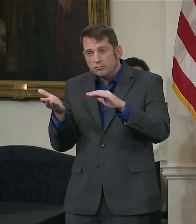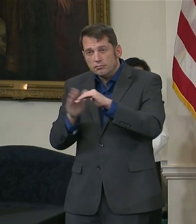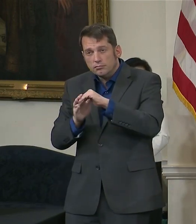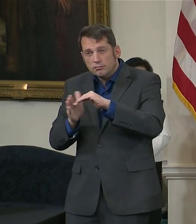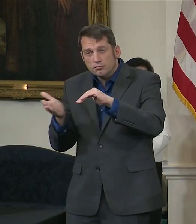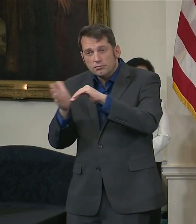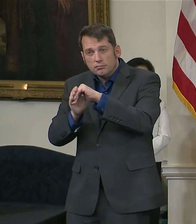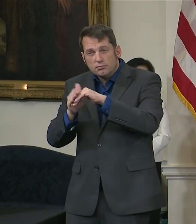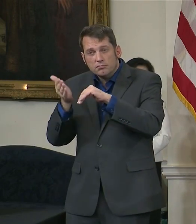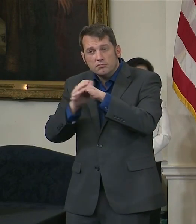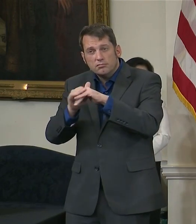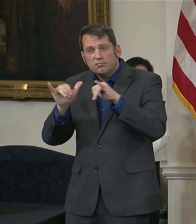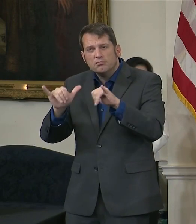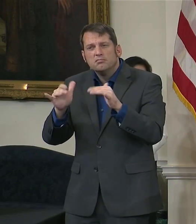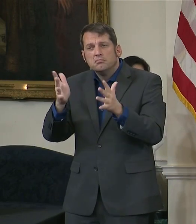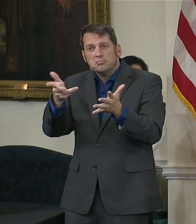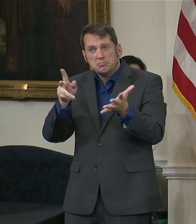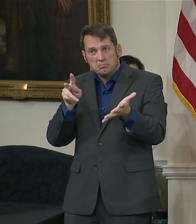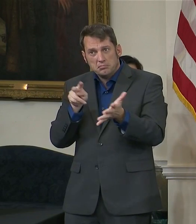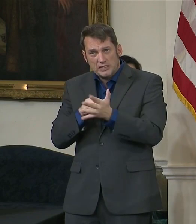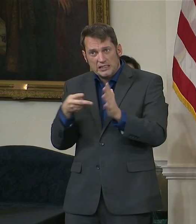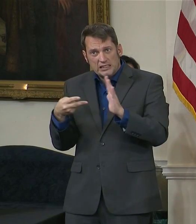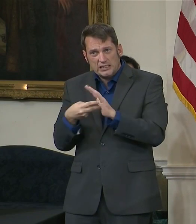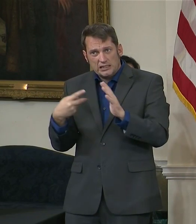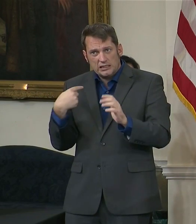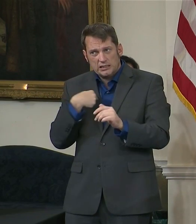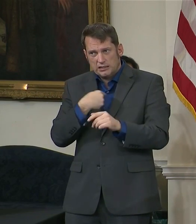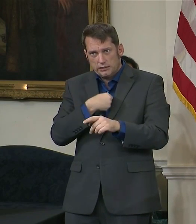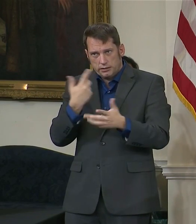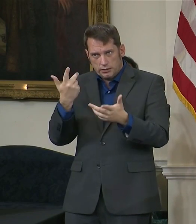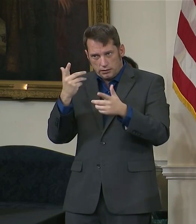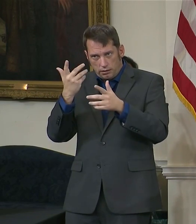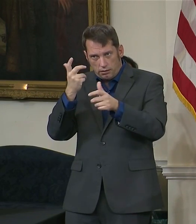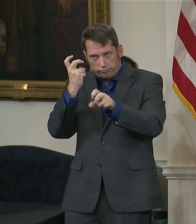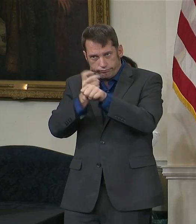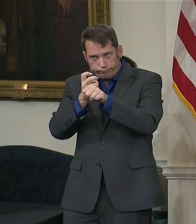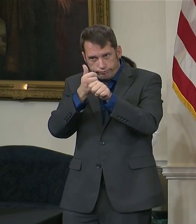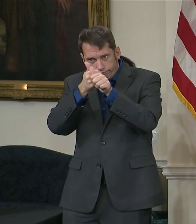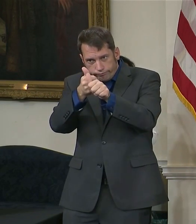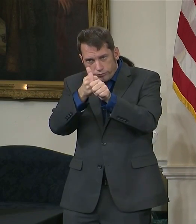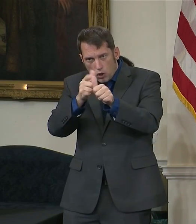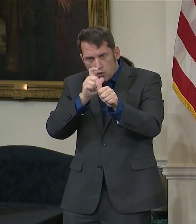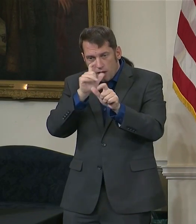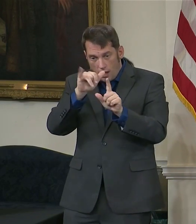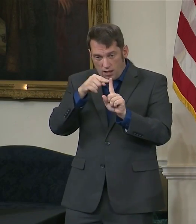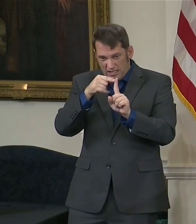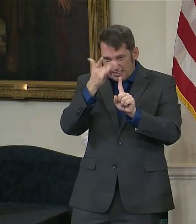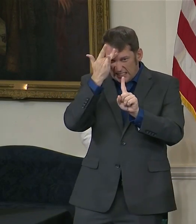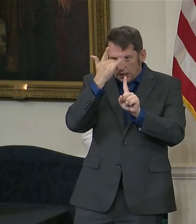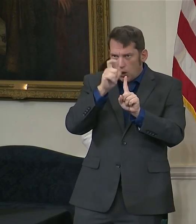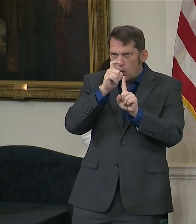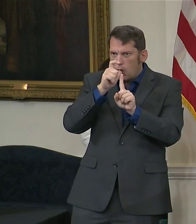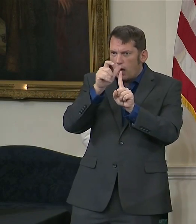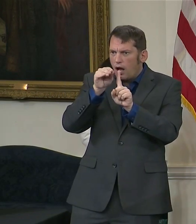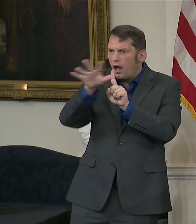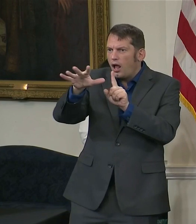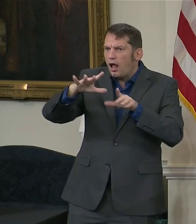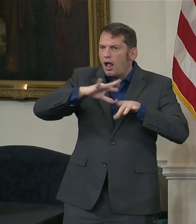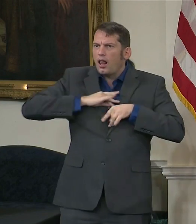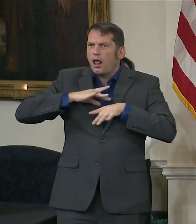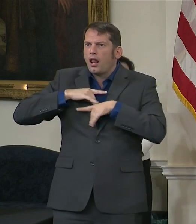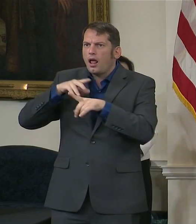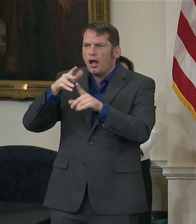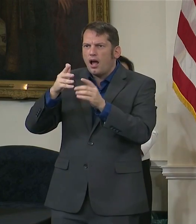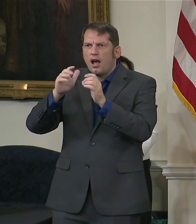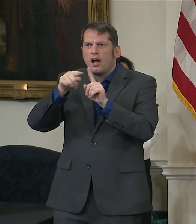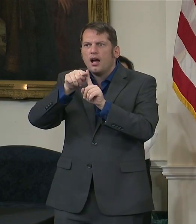contact trace? I mean, can it overwhelm the speed with which it's coming and the numbers to the point where we can't keep up with that?